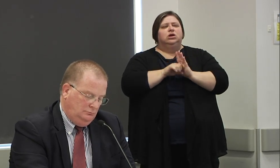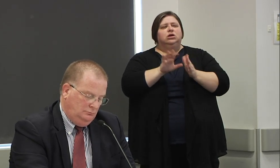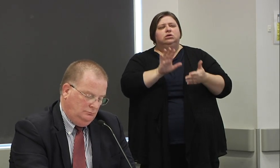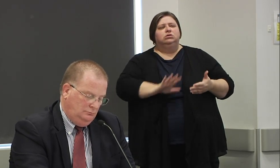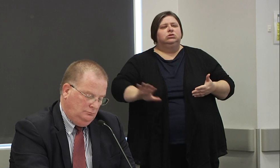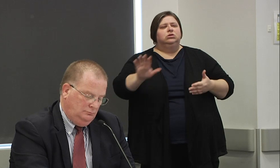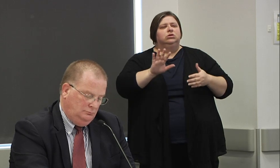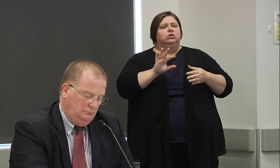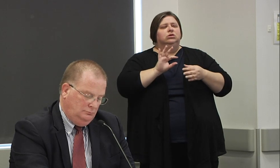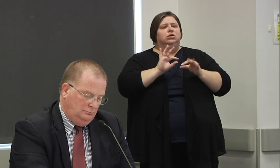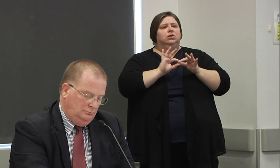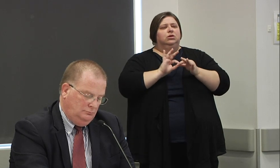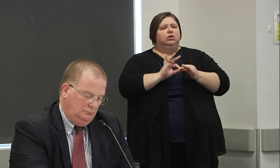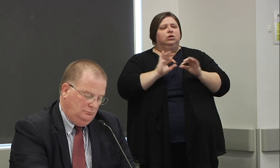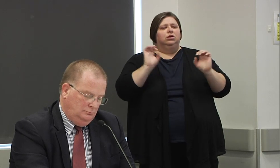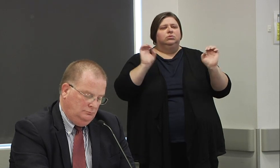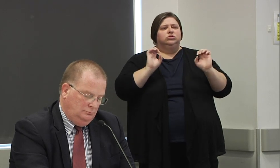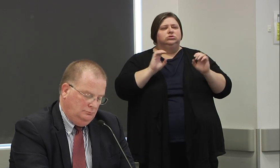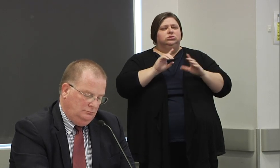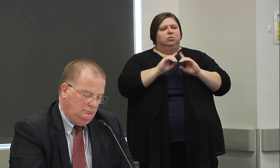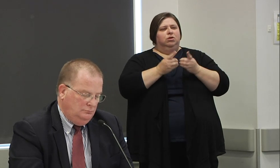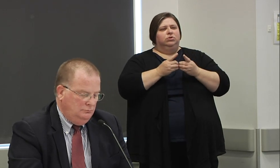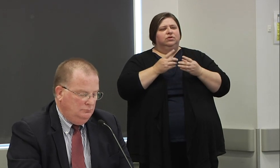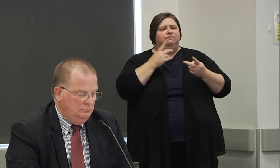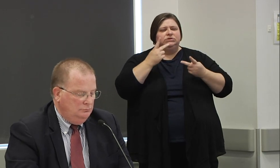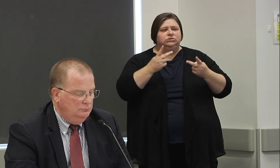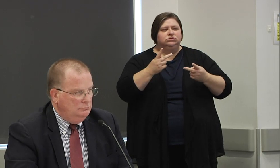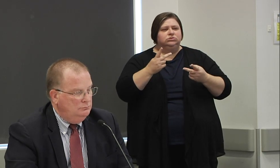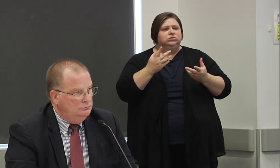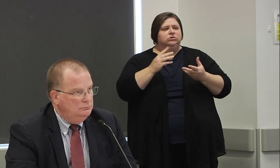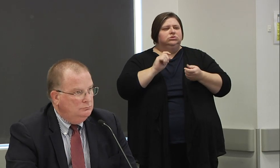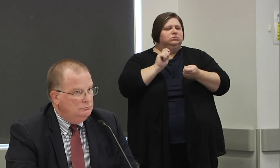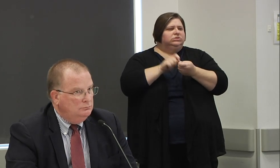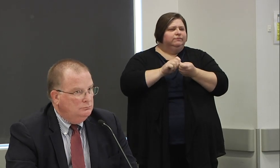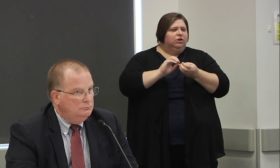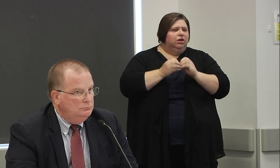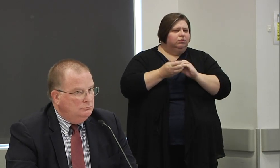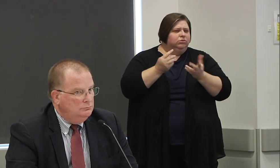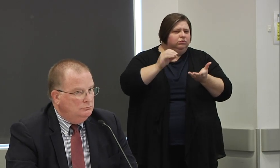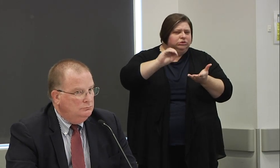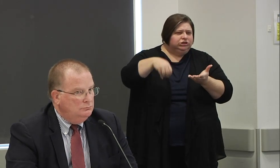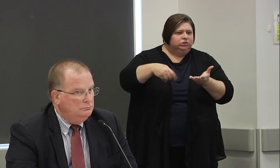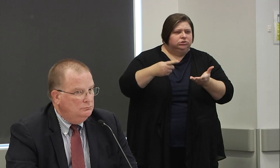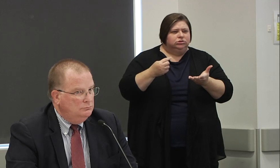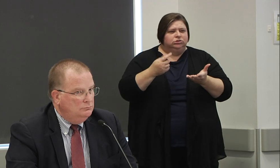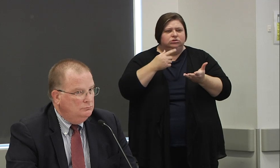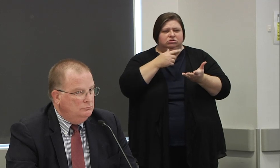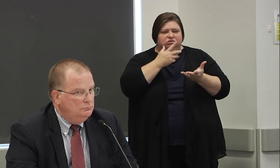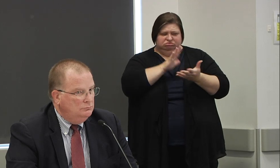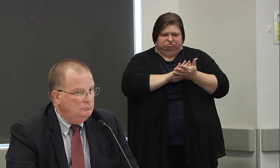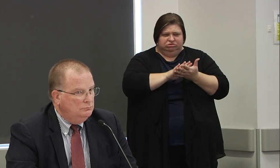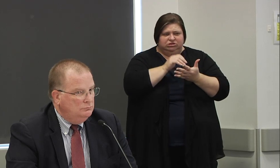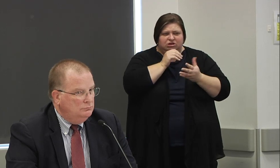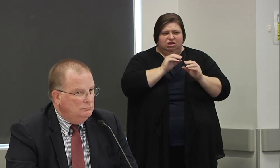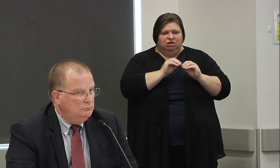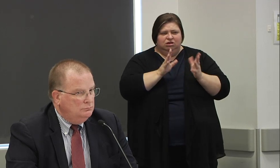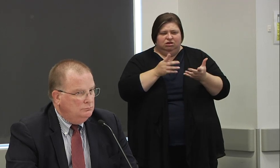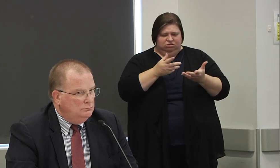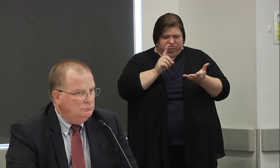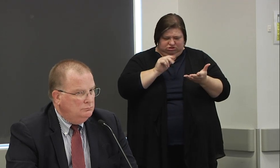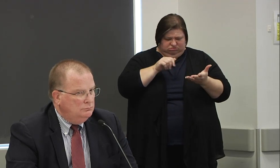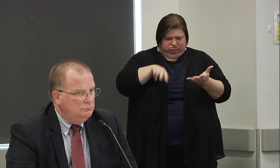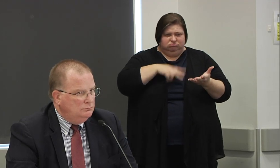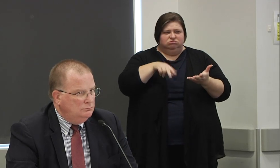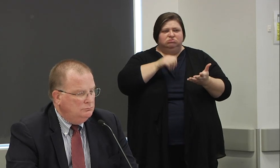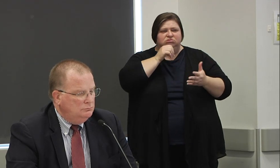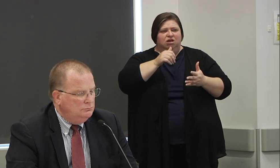that it can't go above a certain percentage. It's not been clear to me that, from the data we've seen, that we are currently meeting that, but it sounds like you